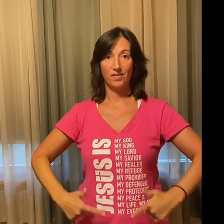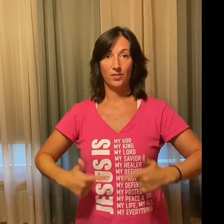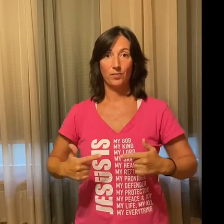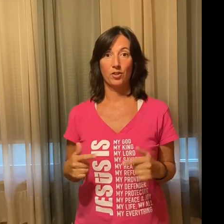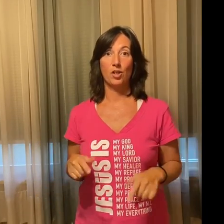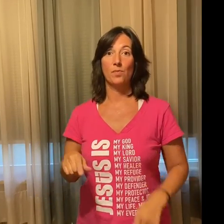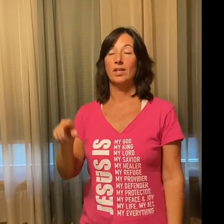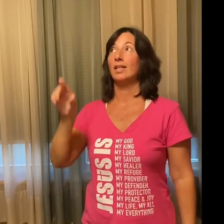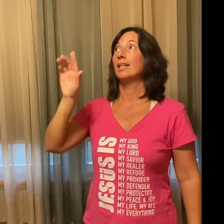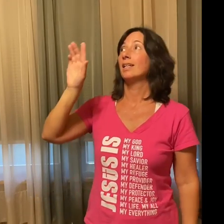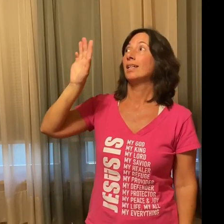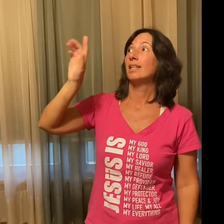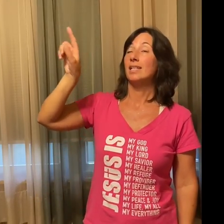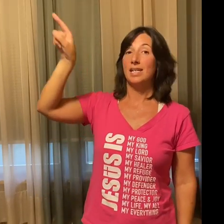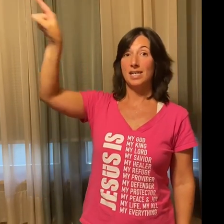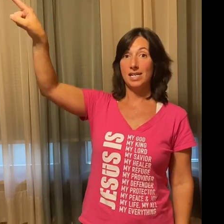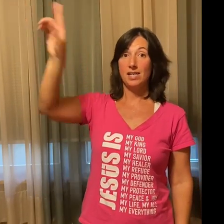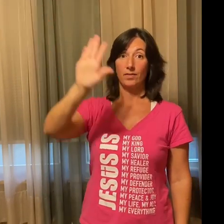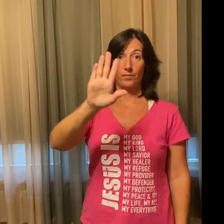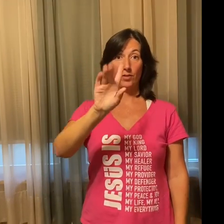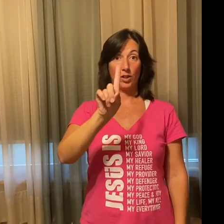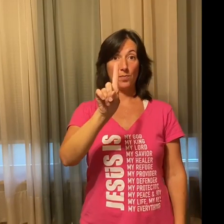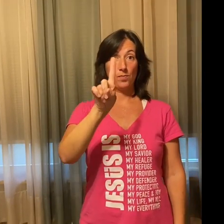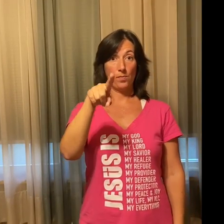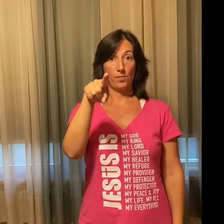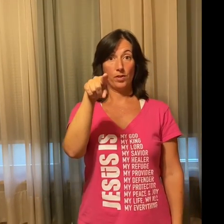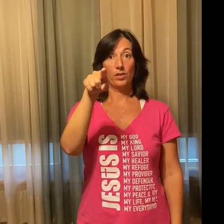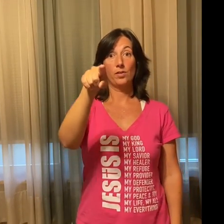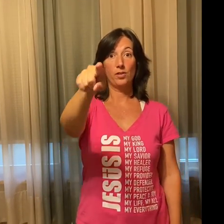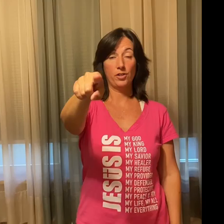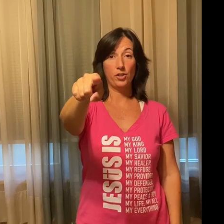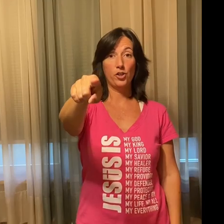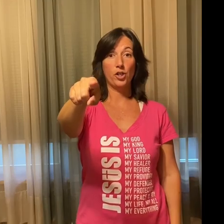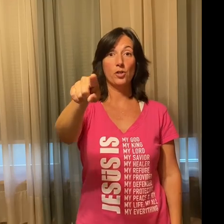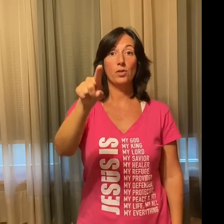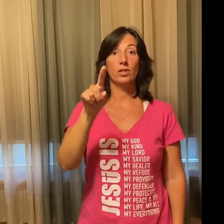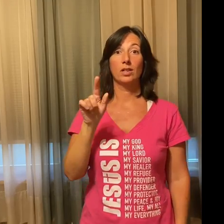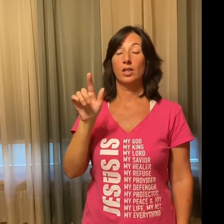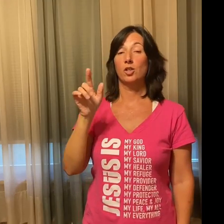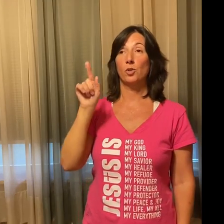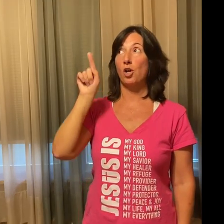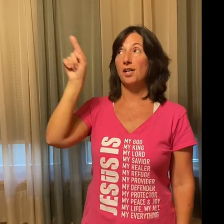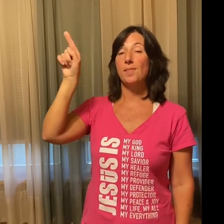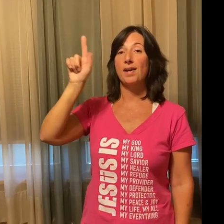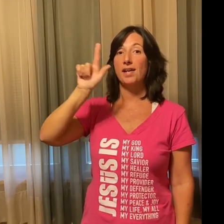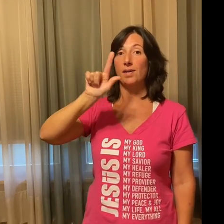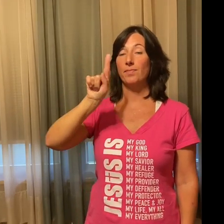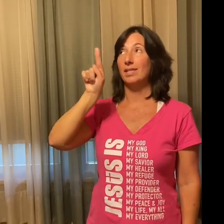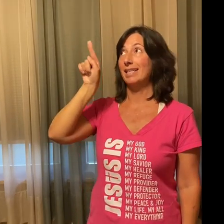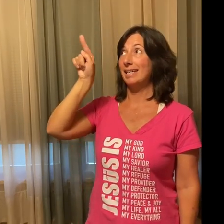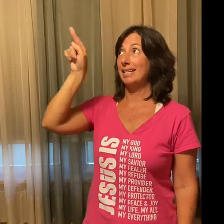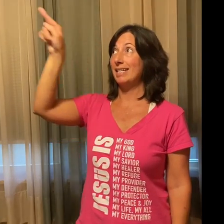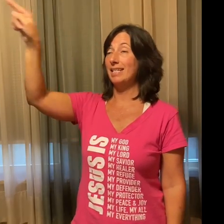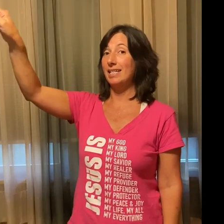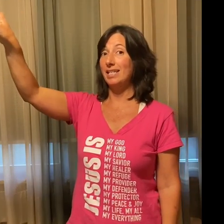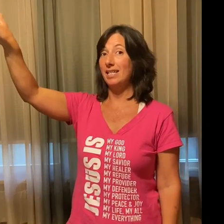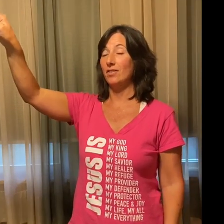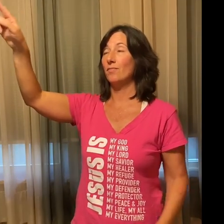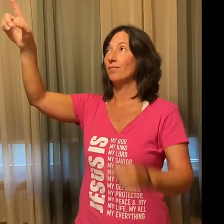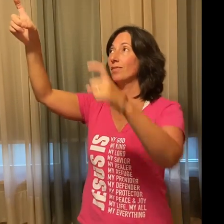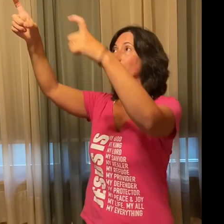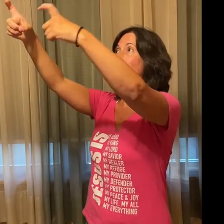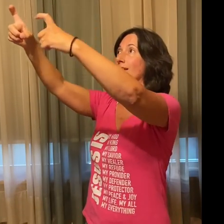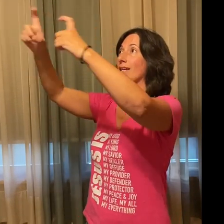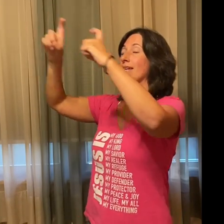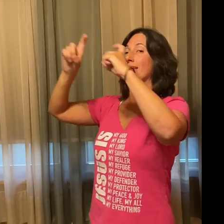life. So he, this is you. So we're talking about him. He